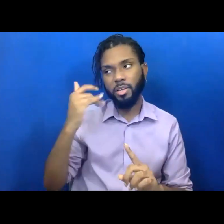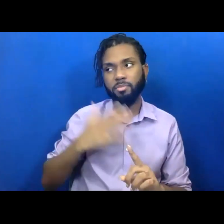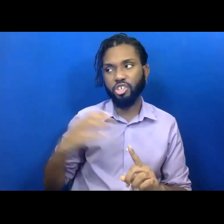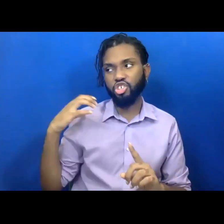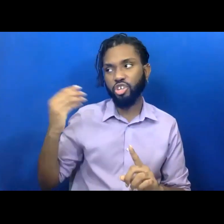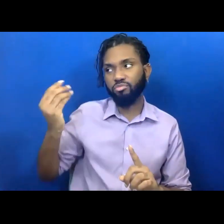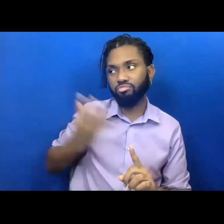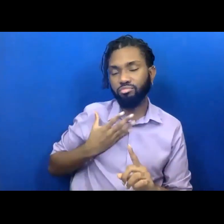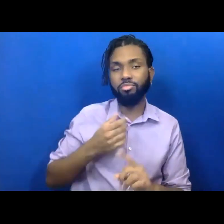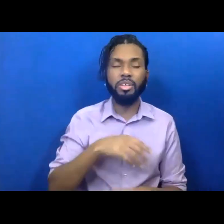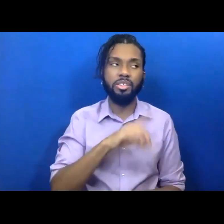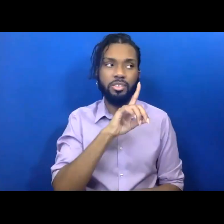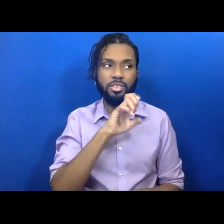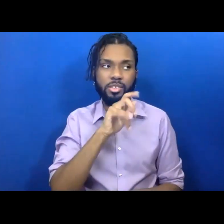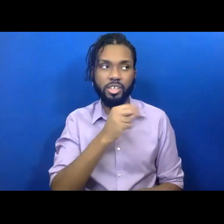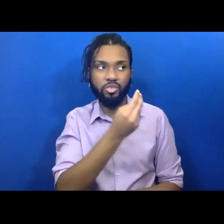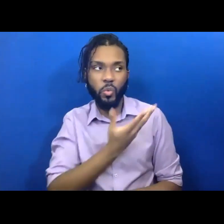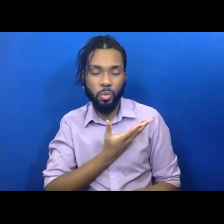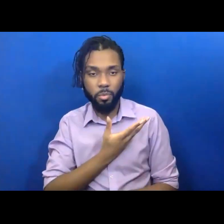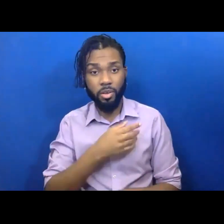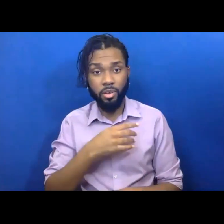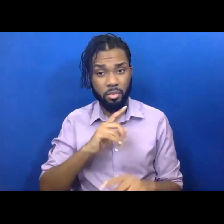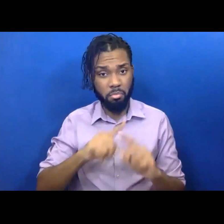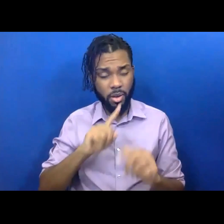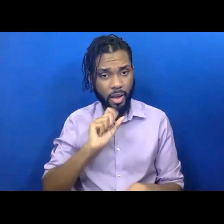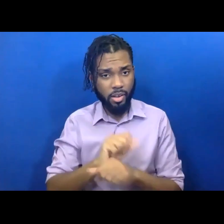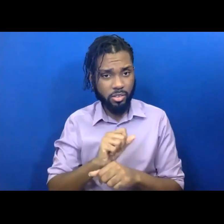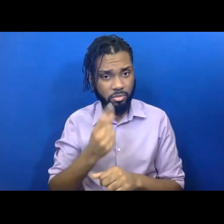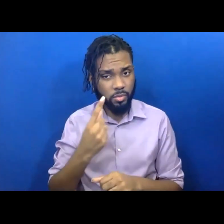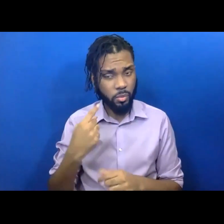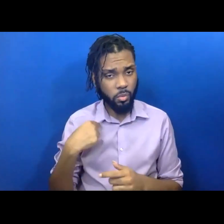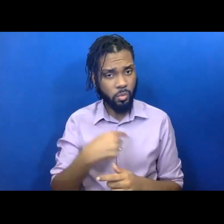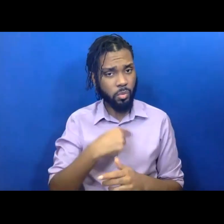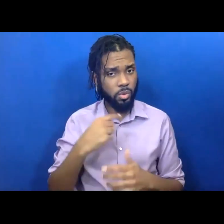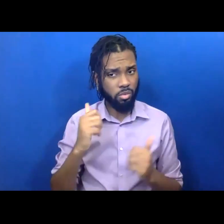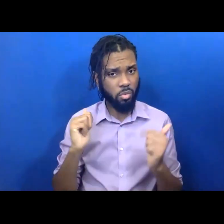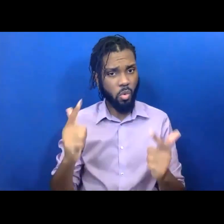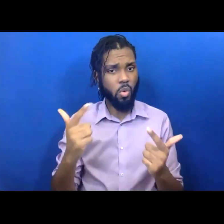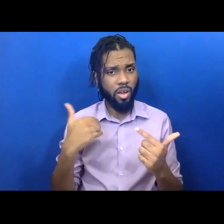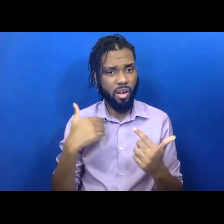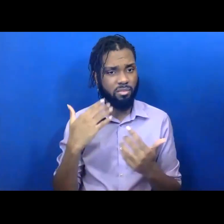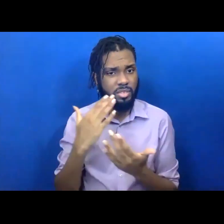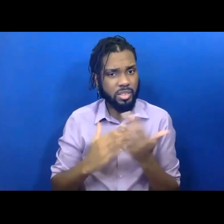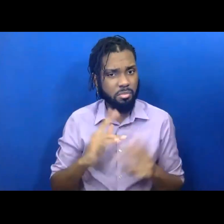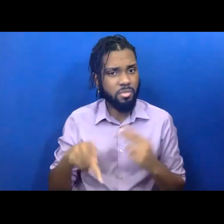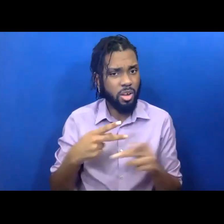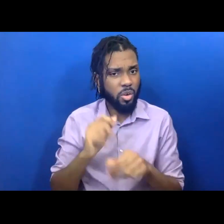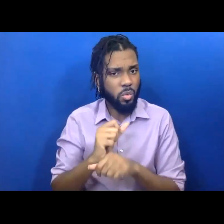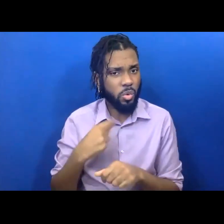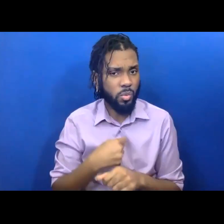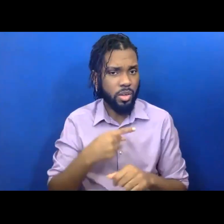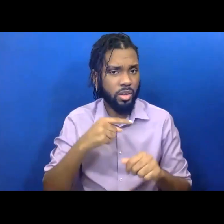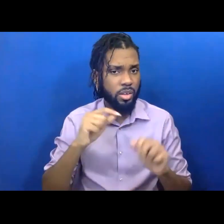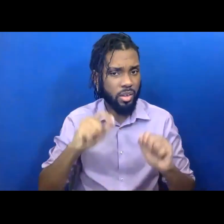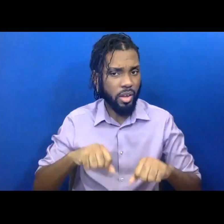because the dean is telling me this. But actually, we all have some kind of work that we can do. So if we can just take